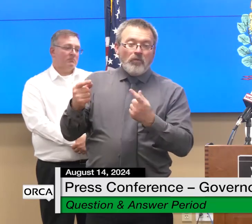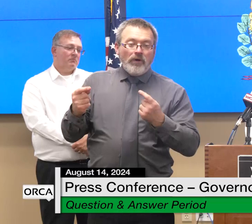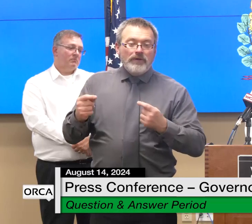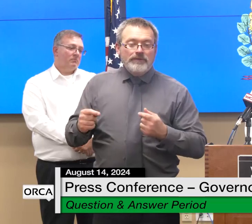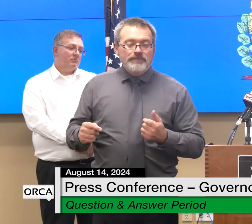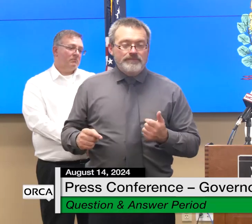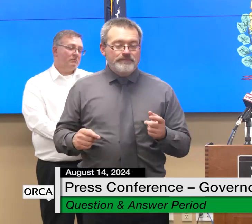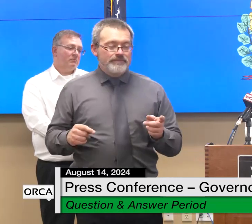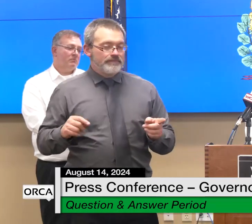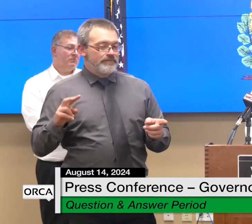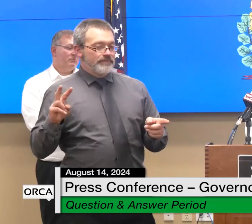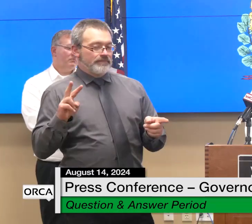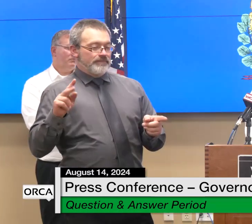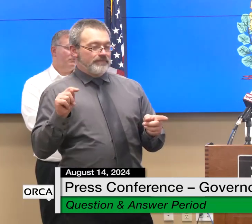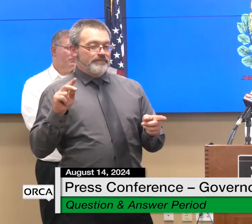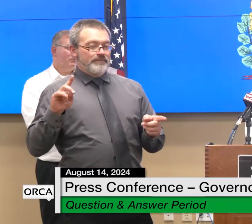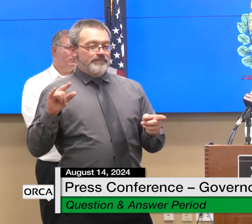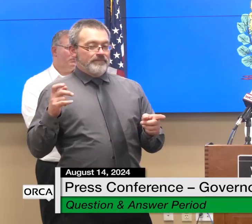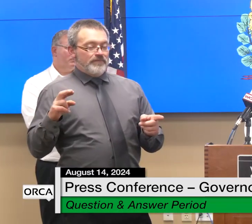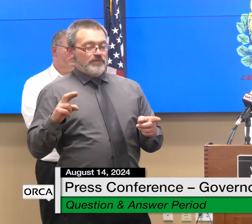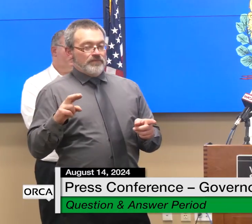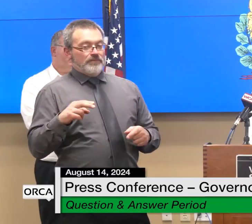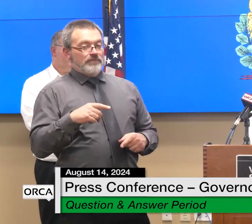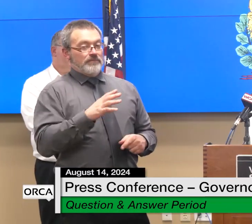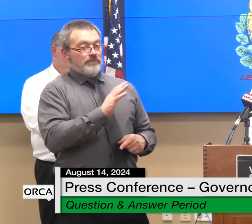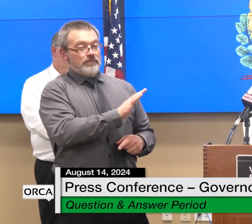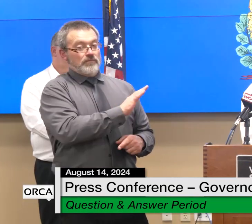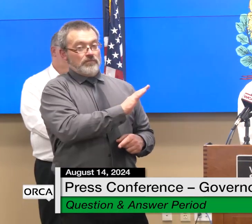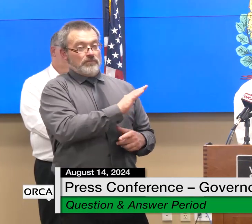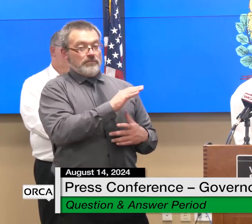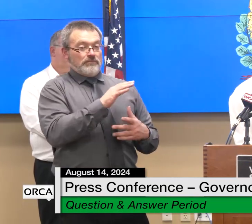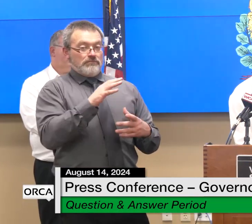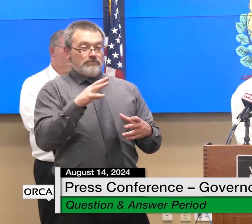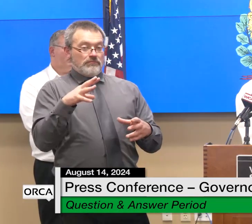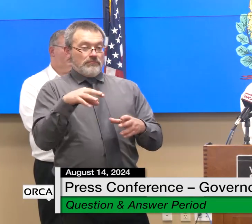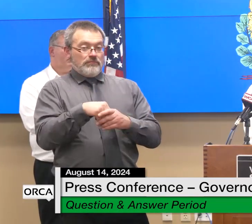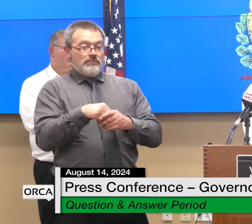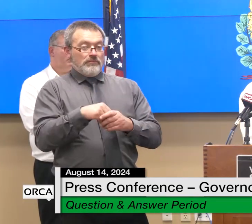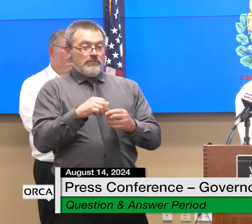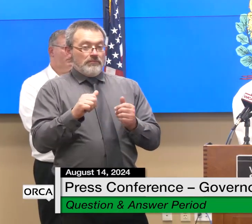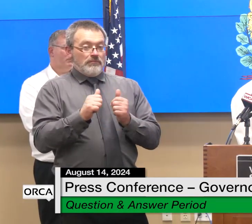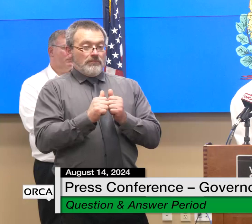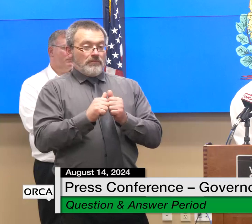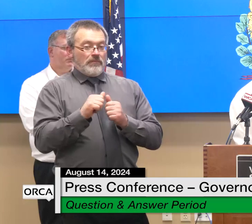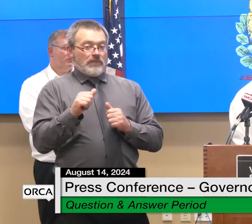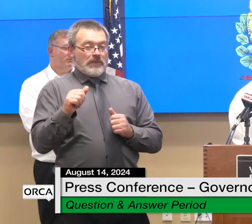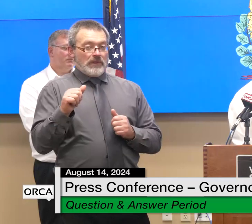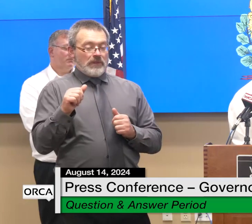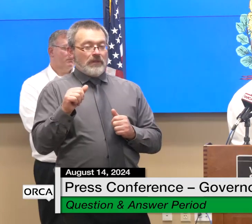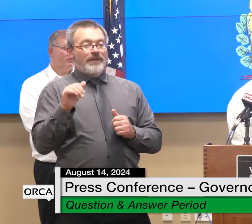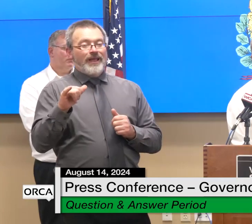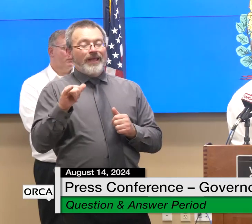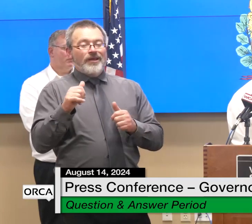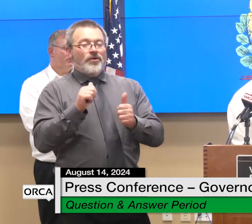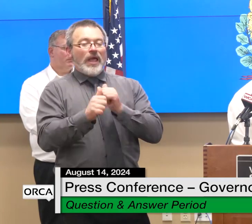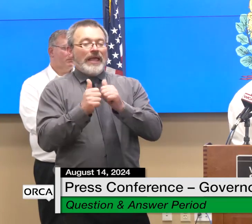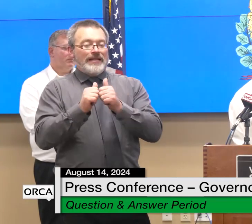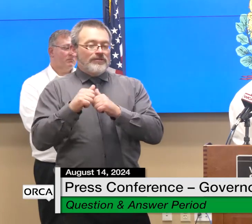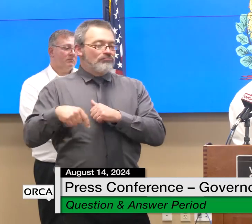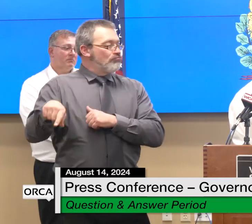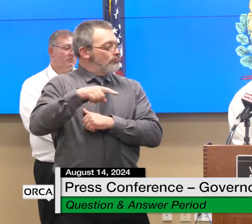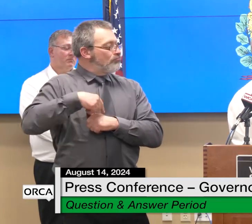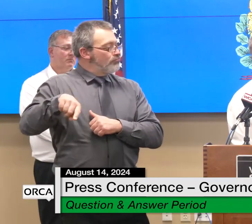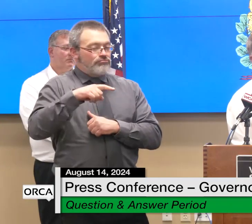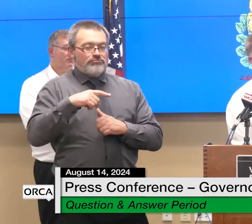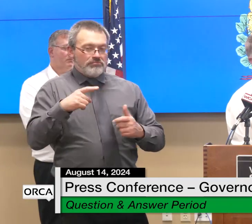your involvement with the down ballot races progressing as we get closer? Again, we will try and assist those